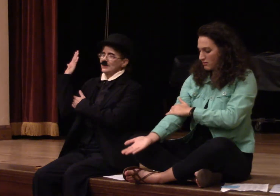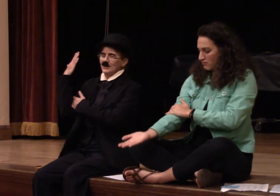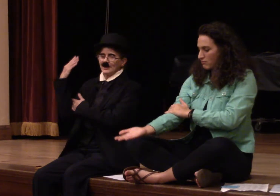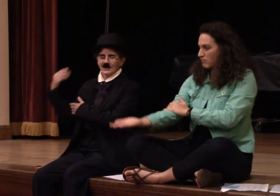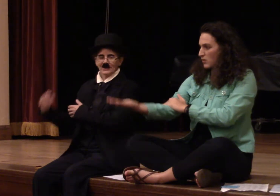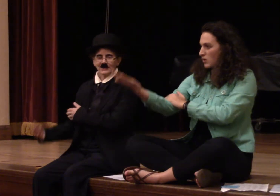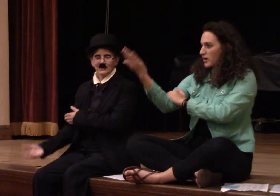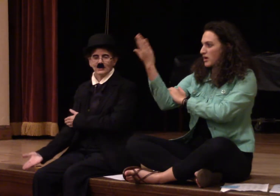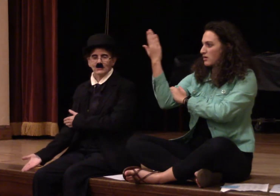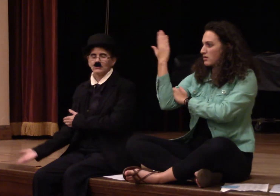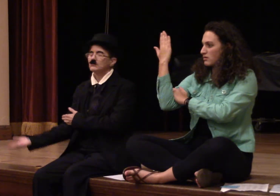Morning.